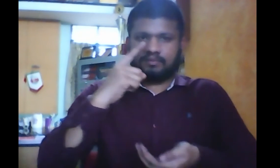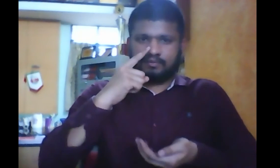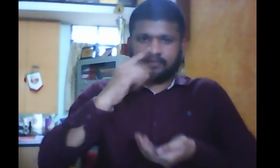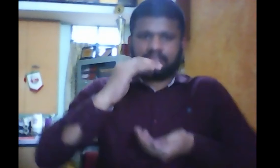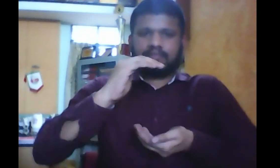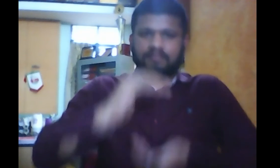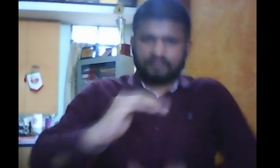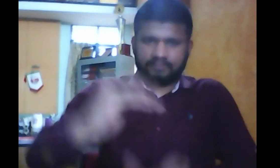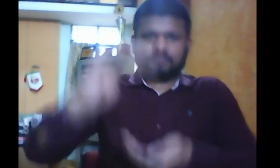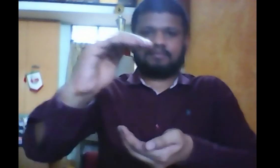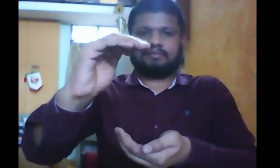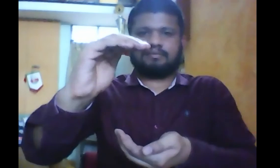Daughter. Right. Good man.